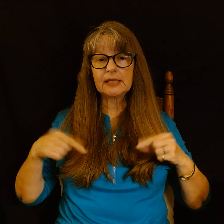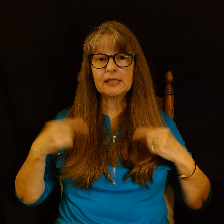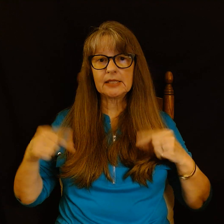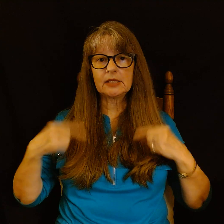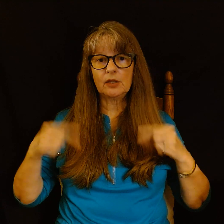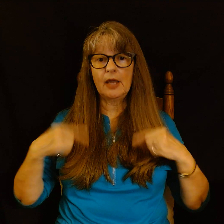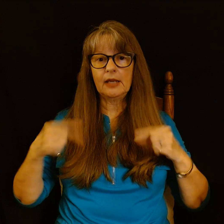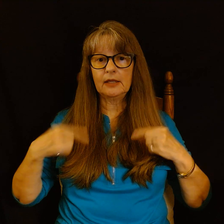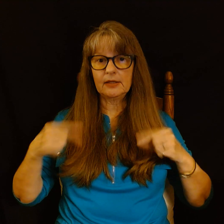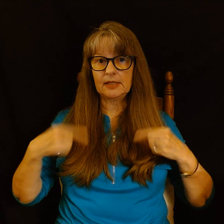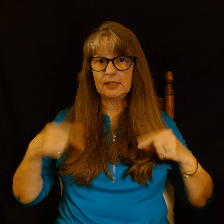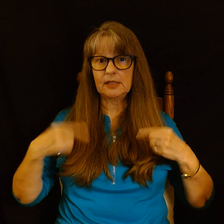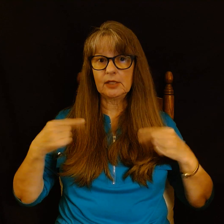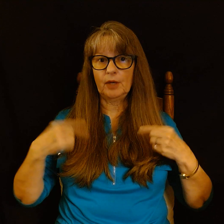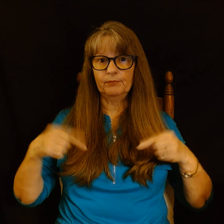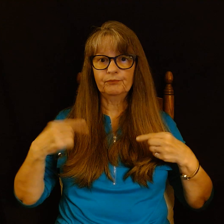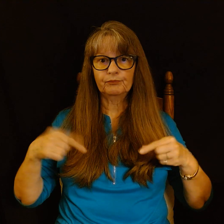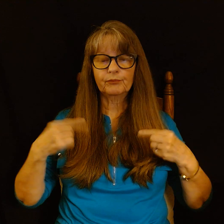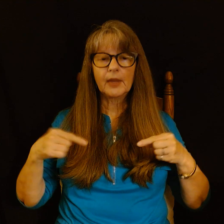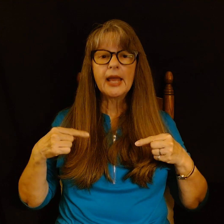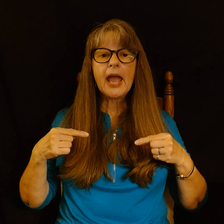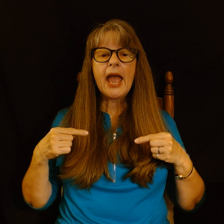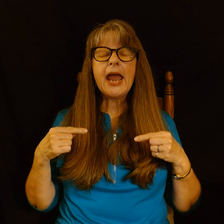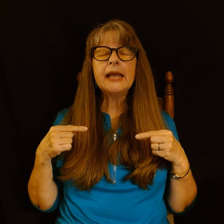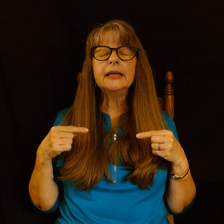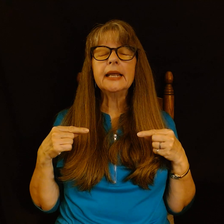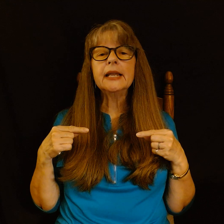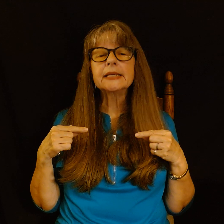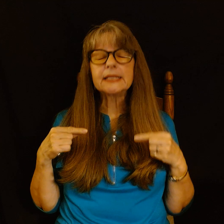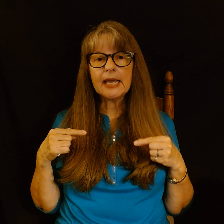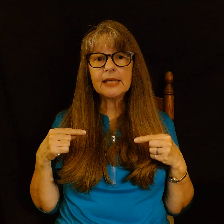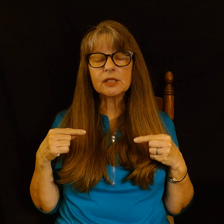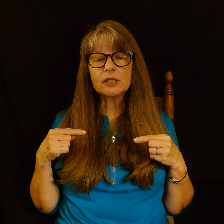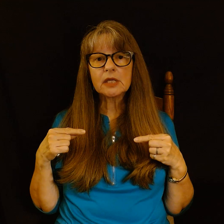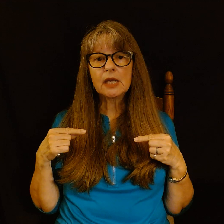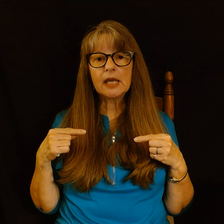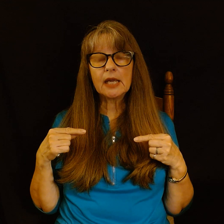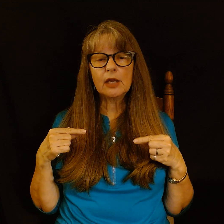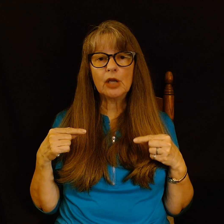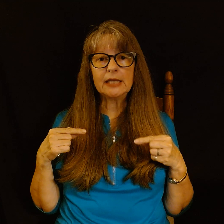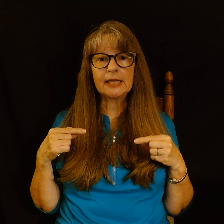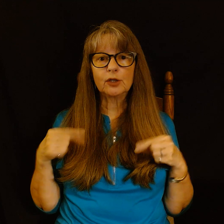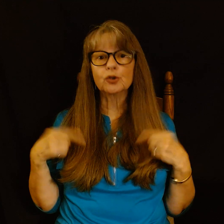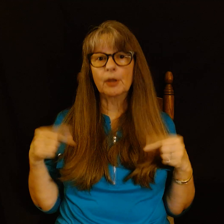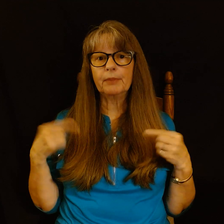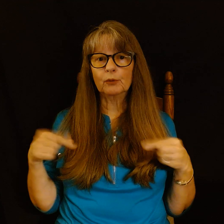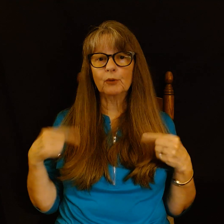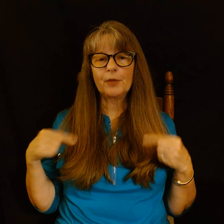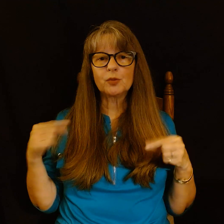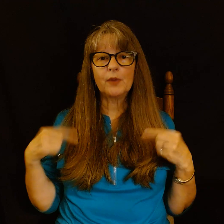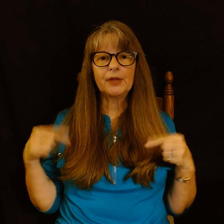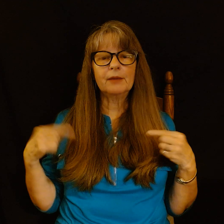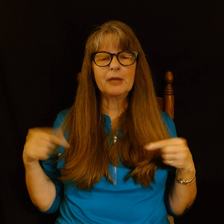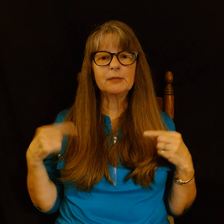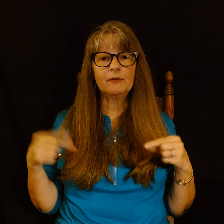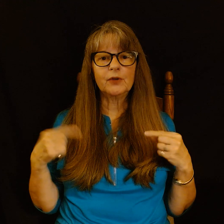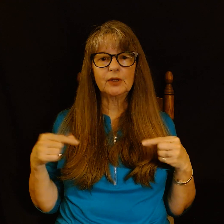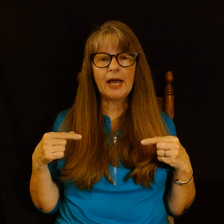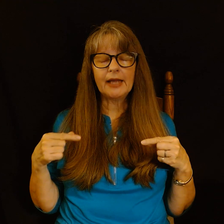this, the gym. And in a sense, it's like you're jumping rope. That's what that makes me feel like. It's